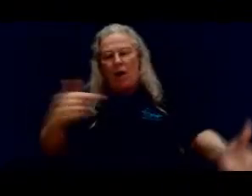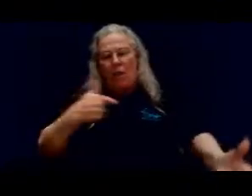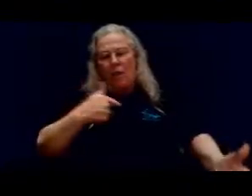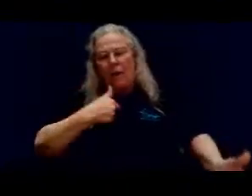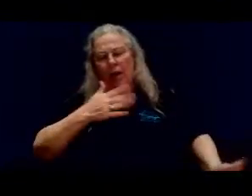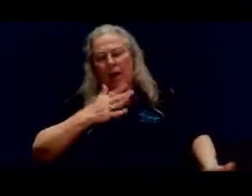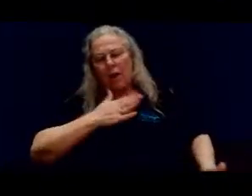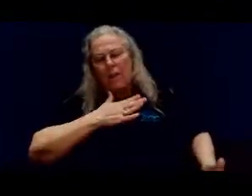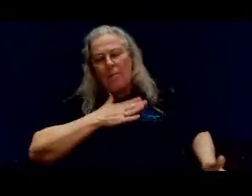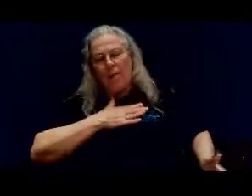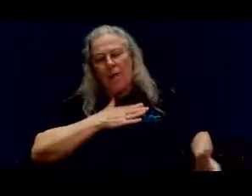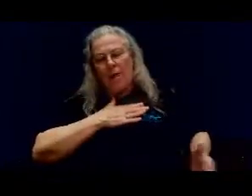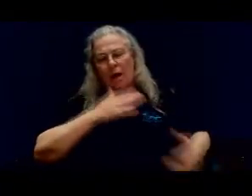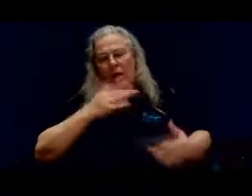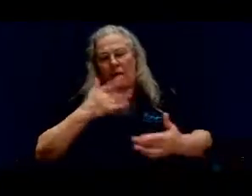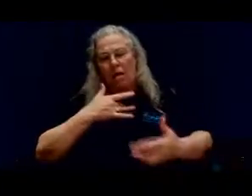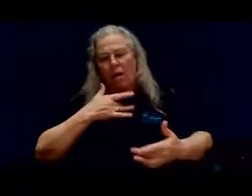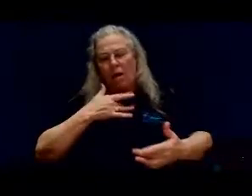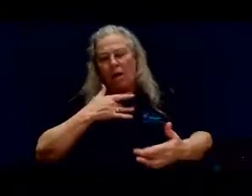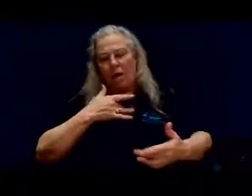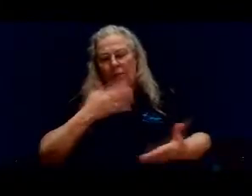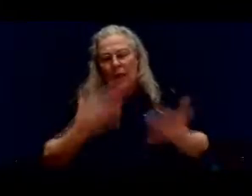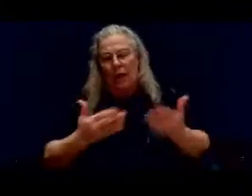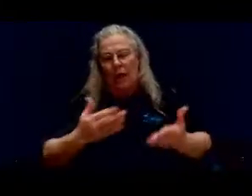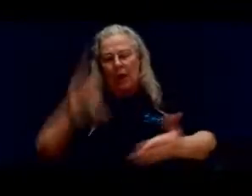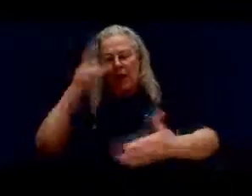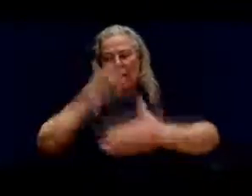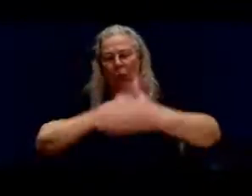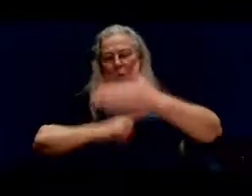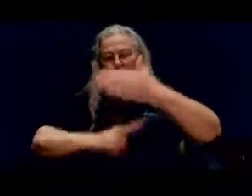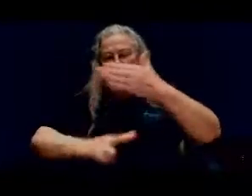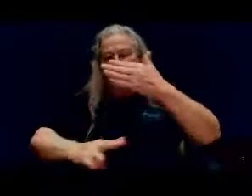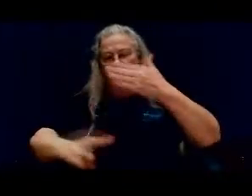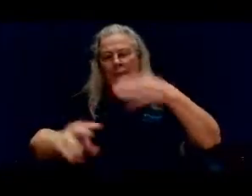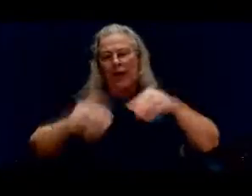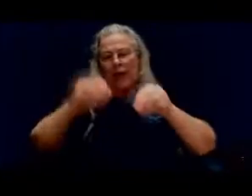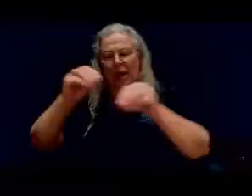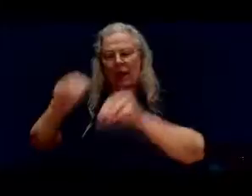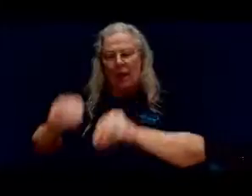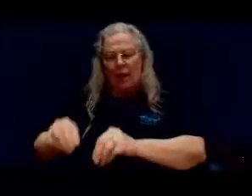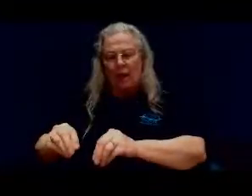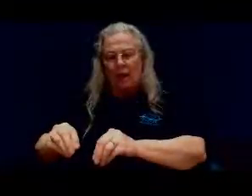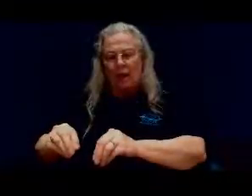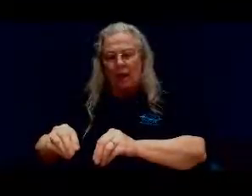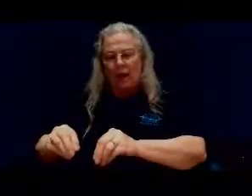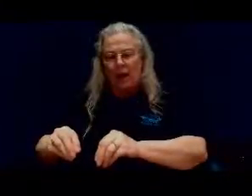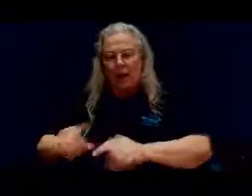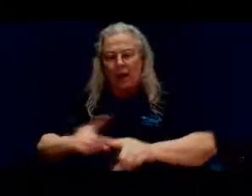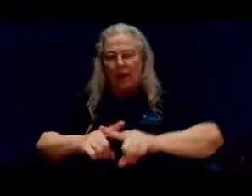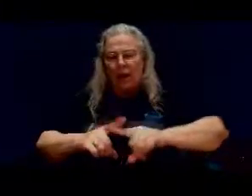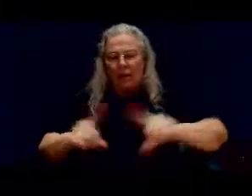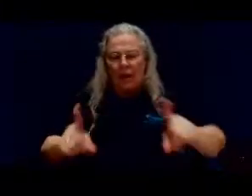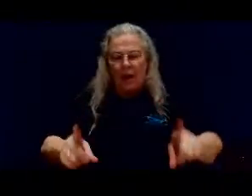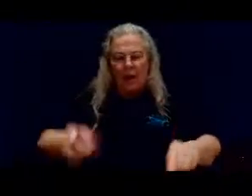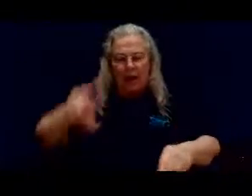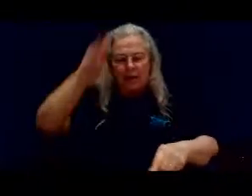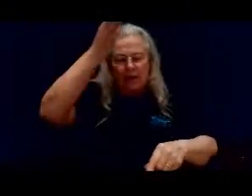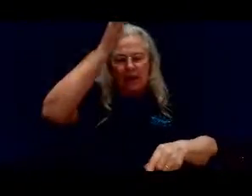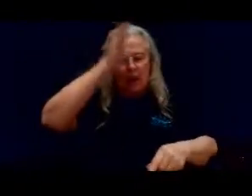without me, my heart may low be laid, but